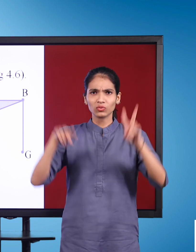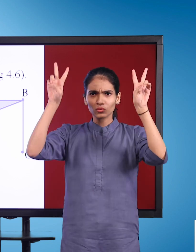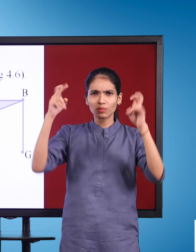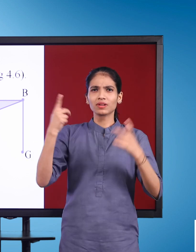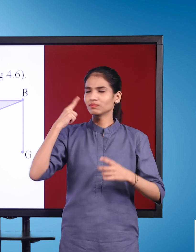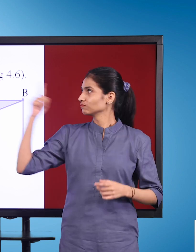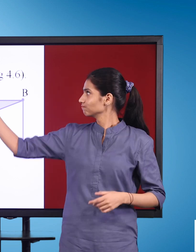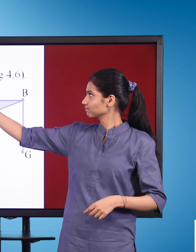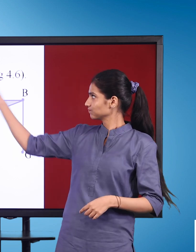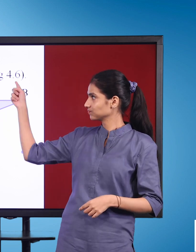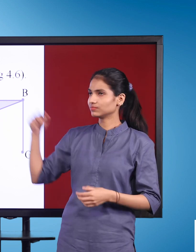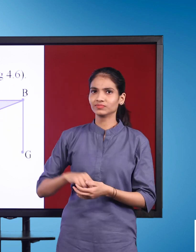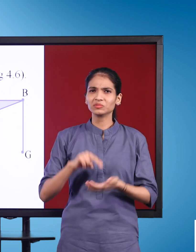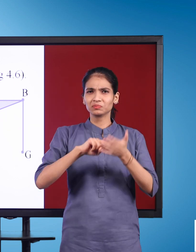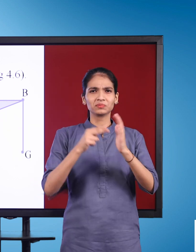Parallel lines.